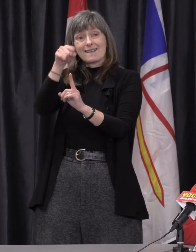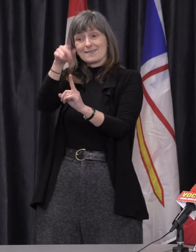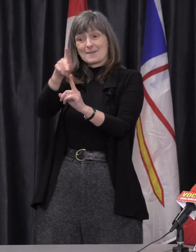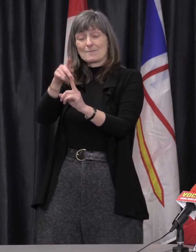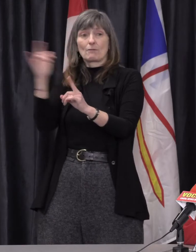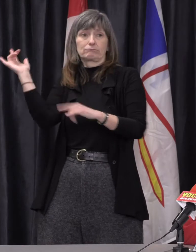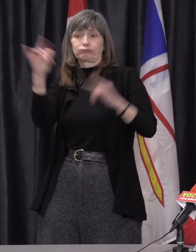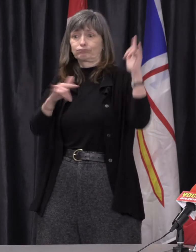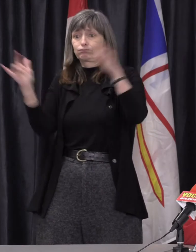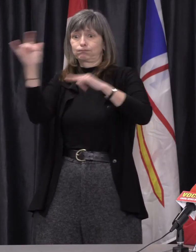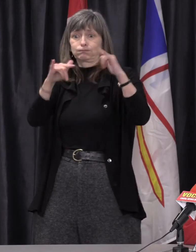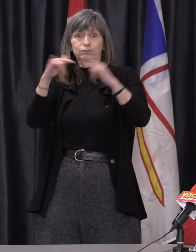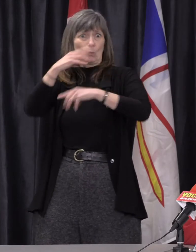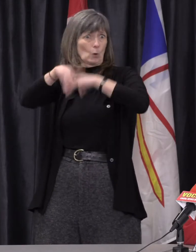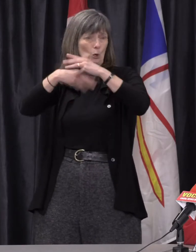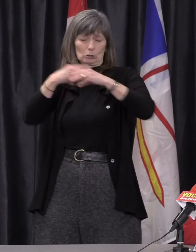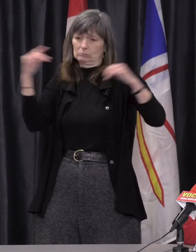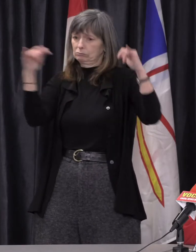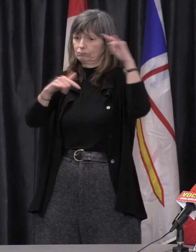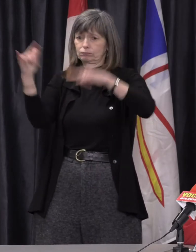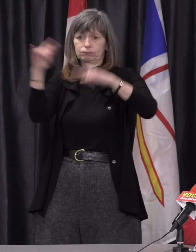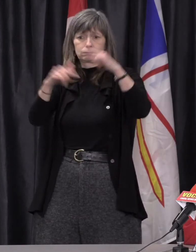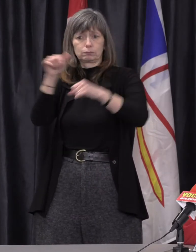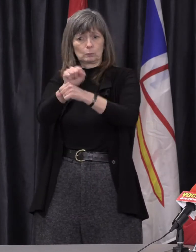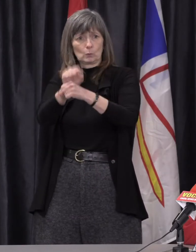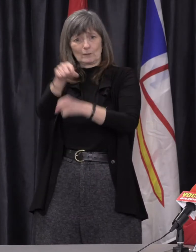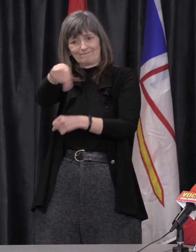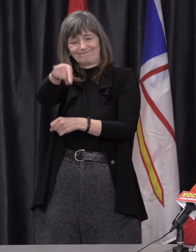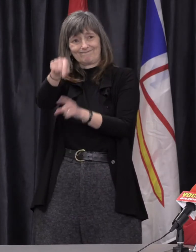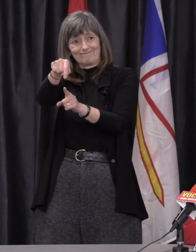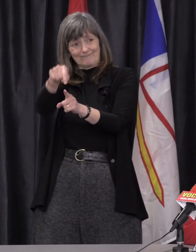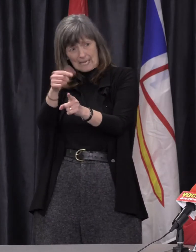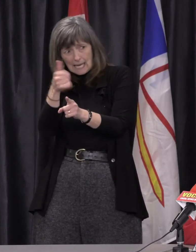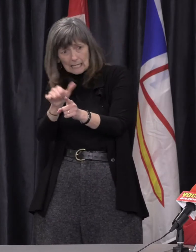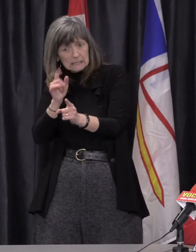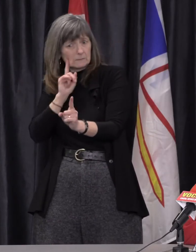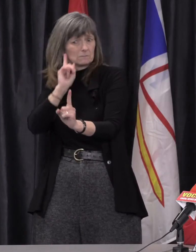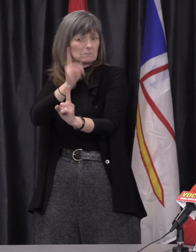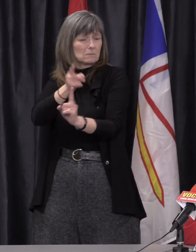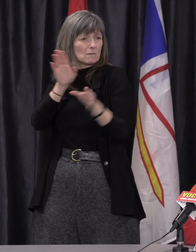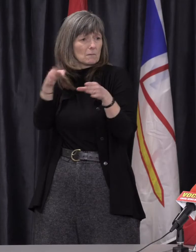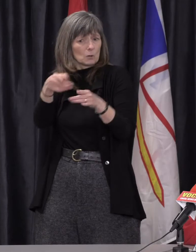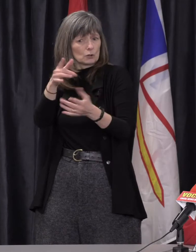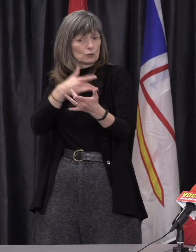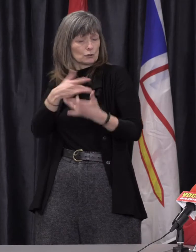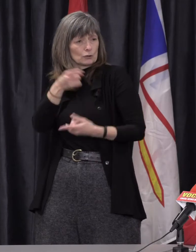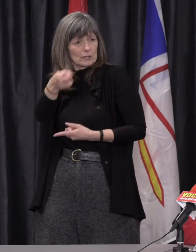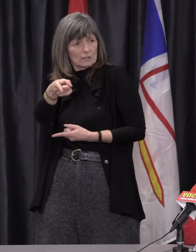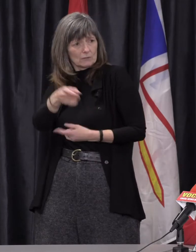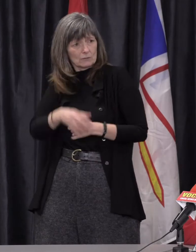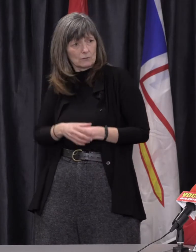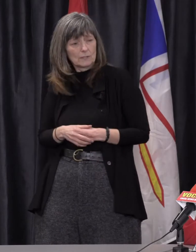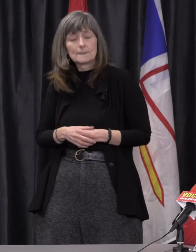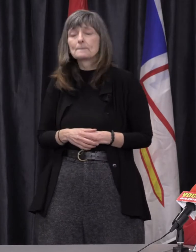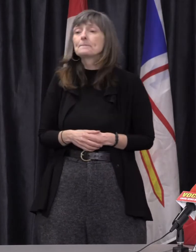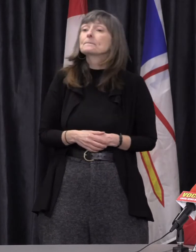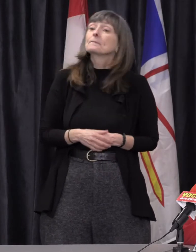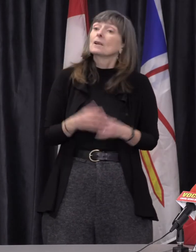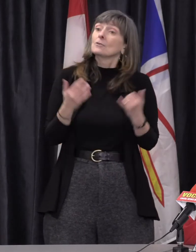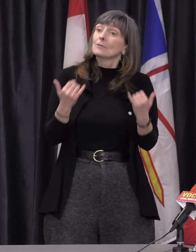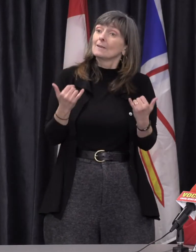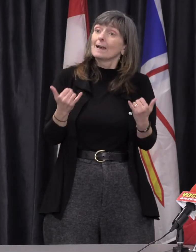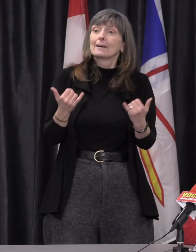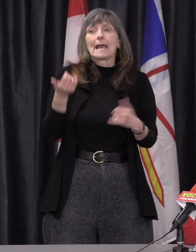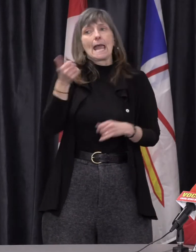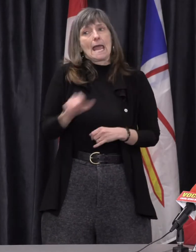out to work there. Is there anything in place at all there, or any concerns brought to you about the mine? Well, certainly at this point now, anyone